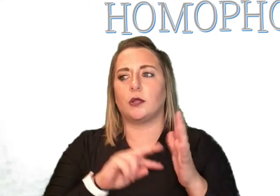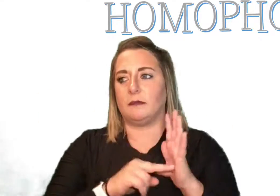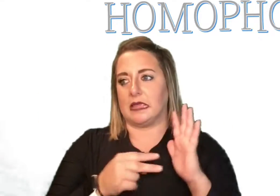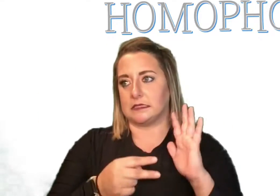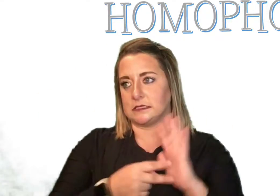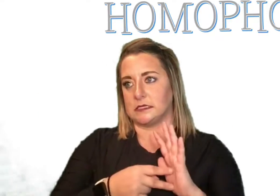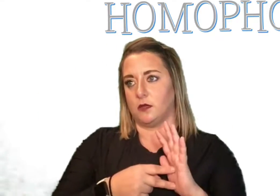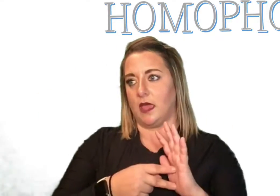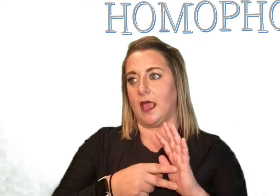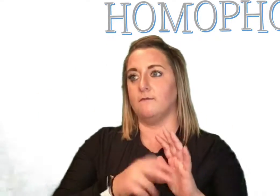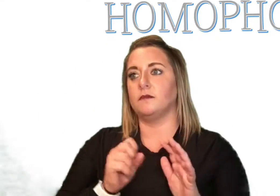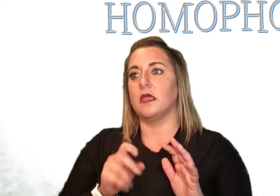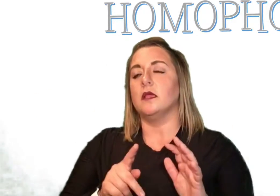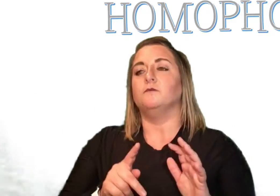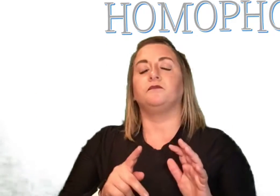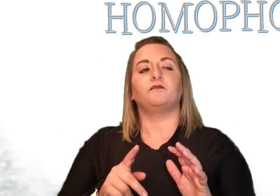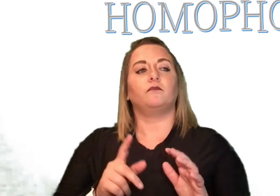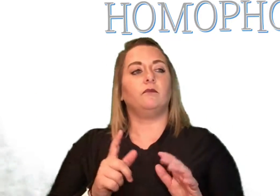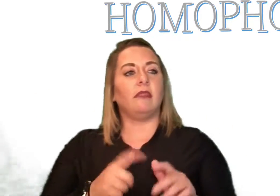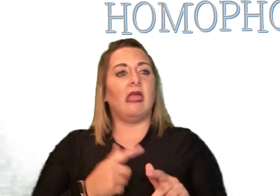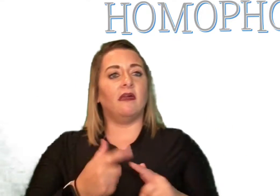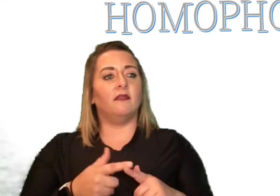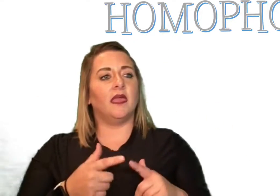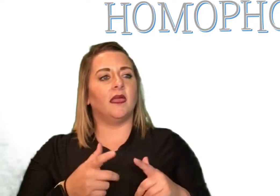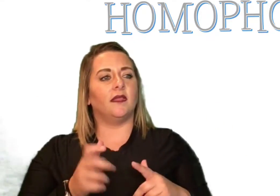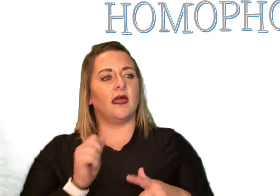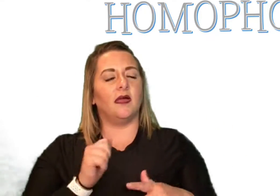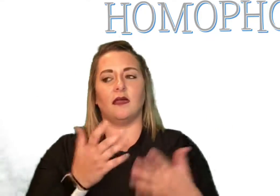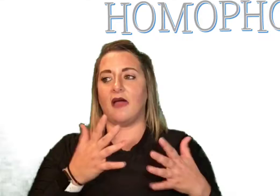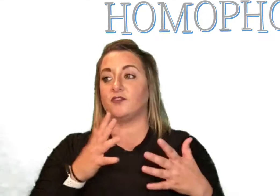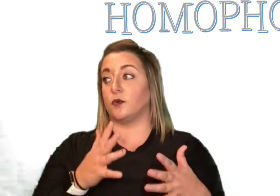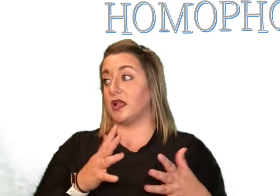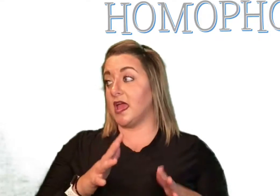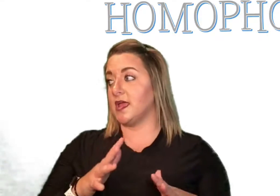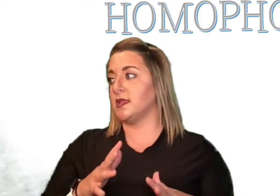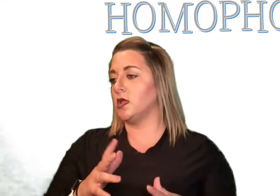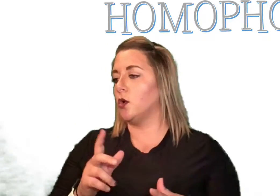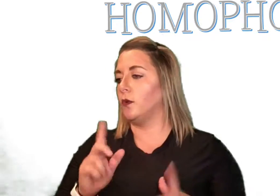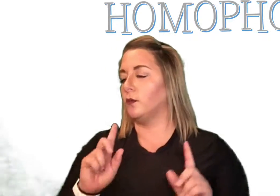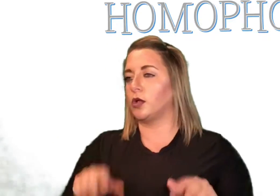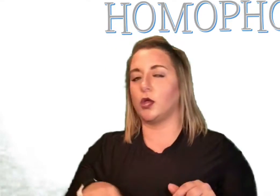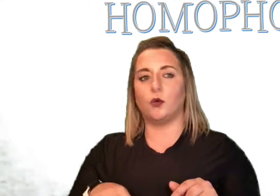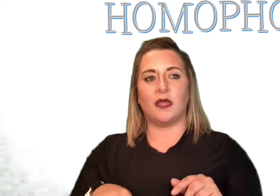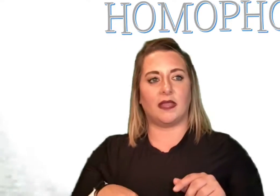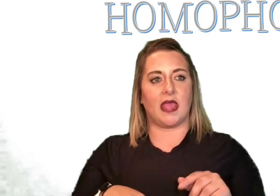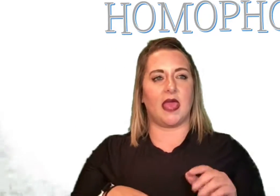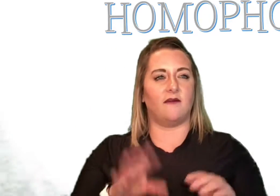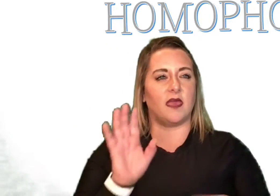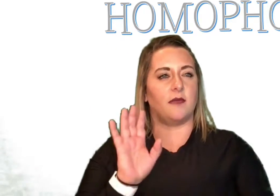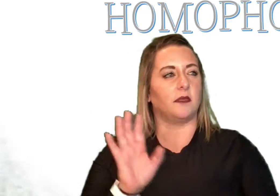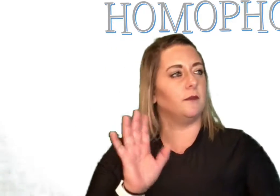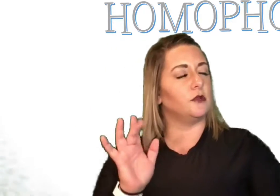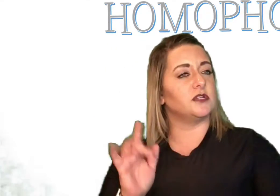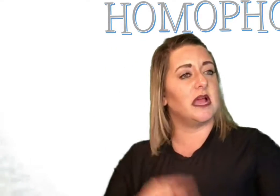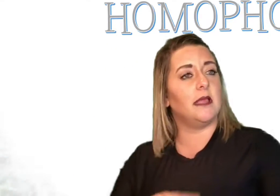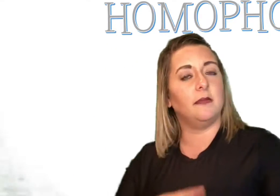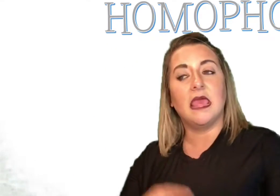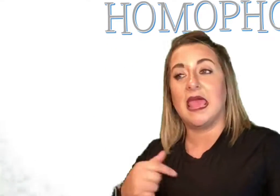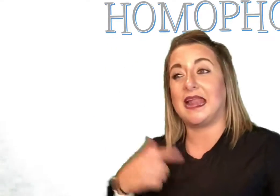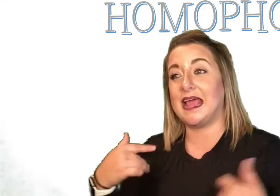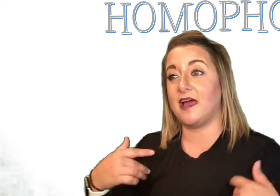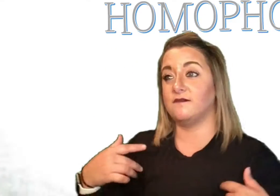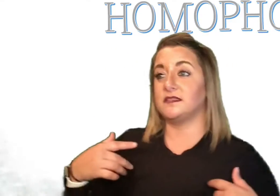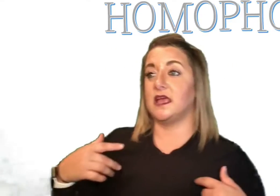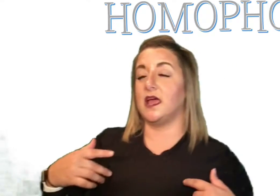the word means, okay? And then after we're done, we will go and have computer